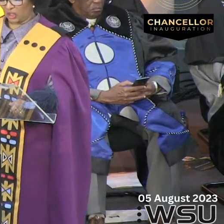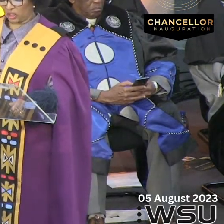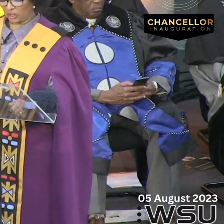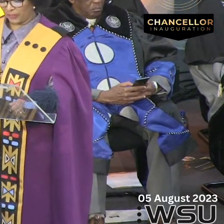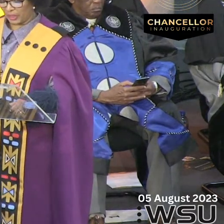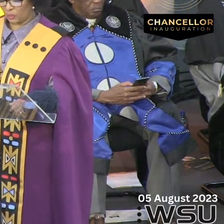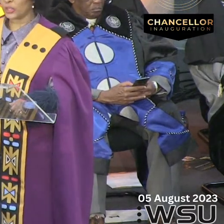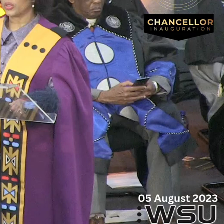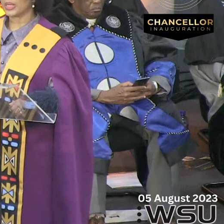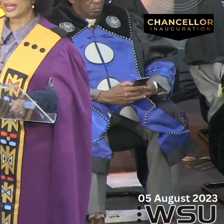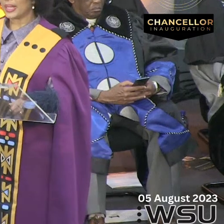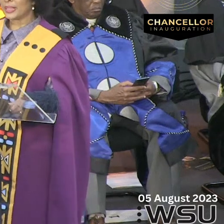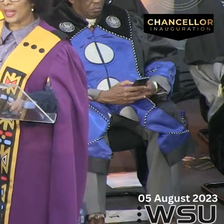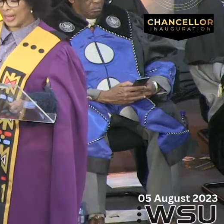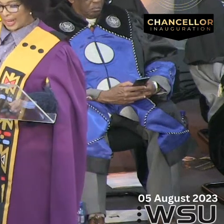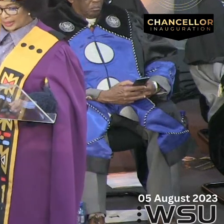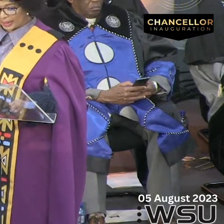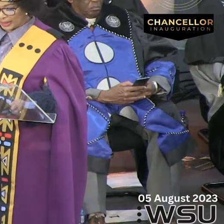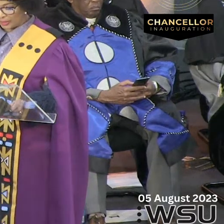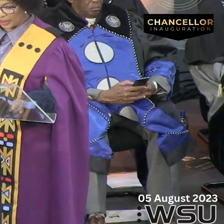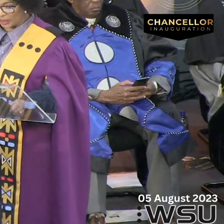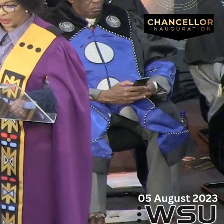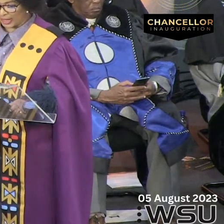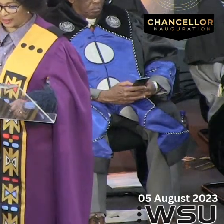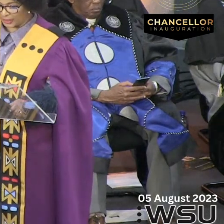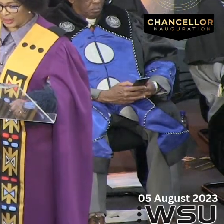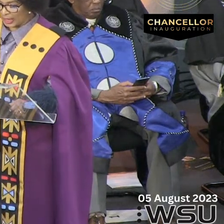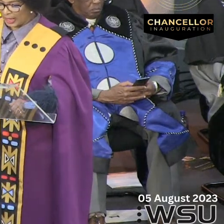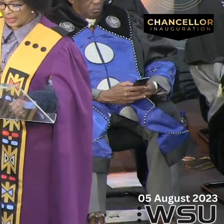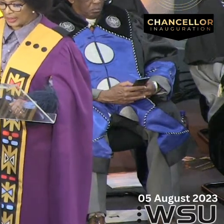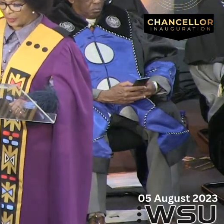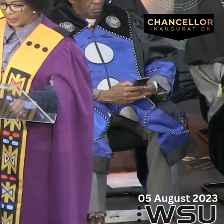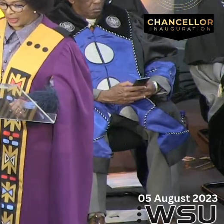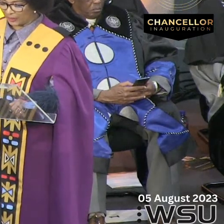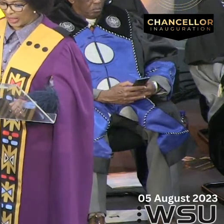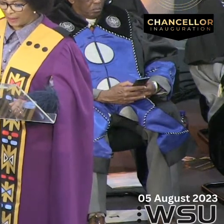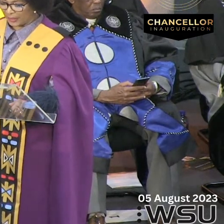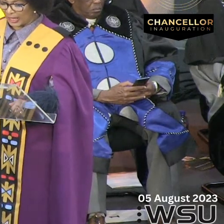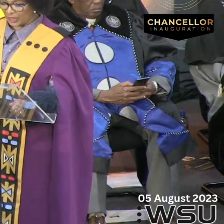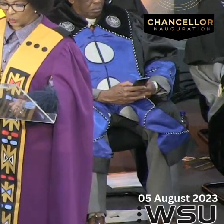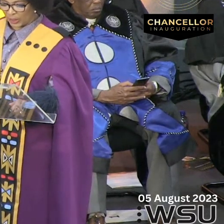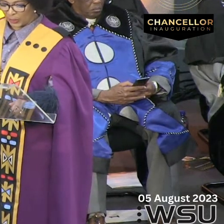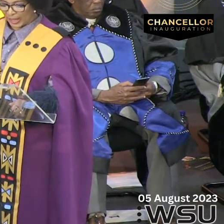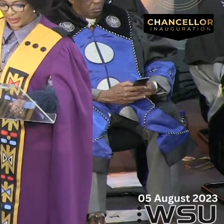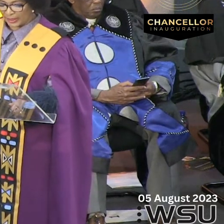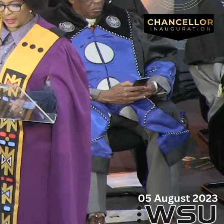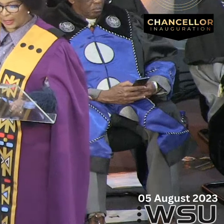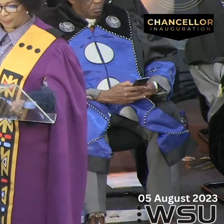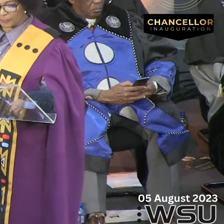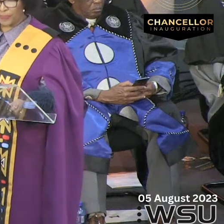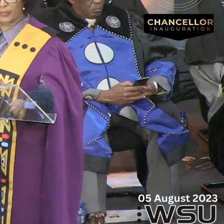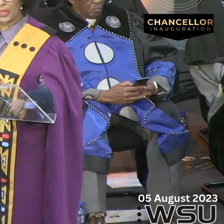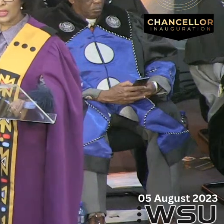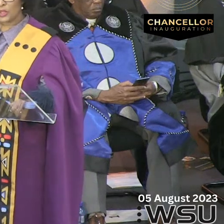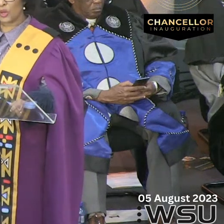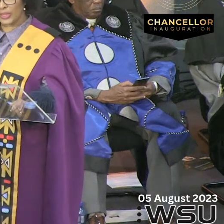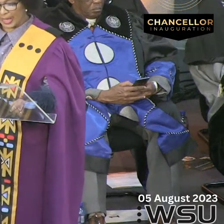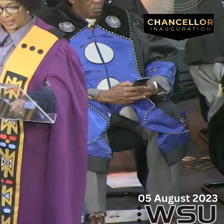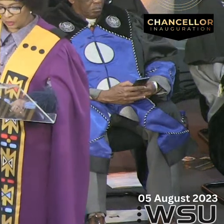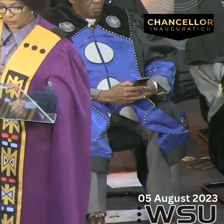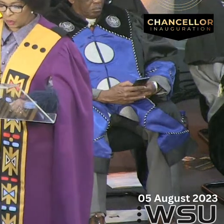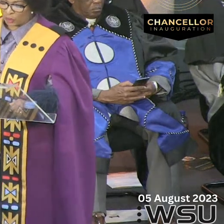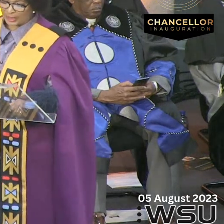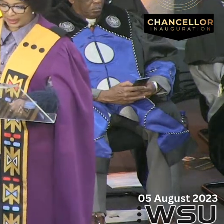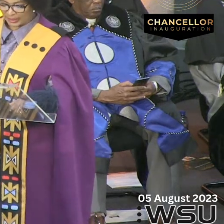great change if we are to realize the dreams that we had as Africans when we had saw